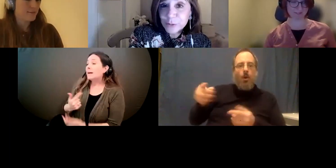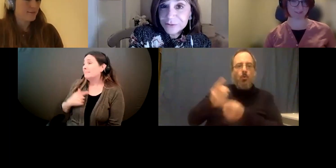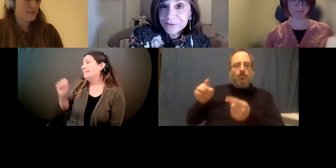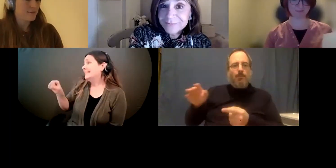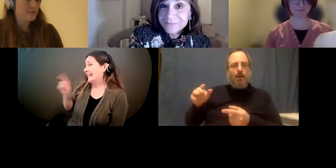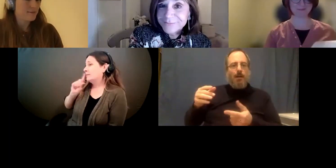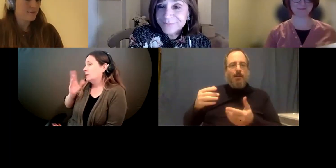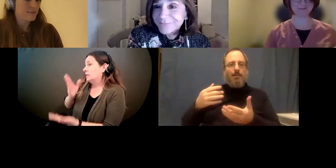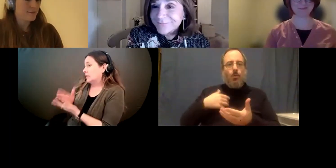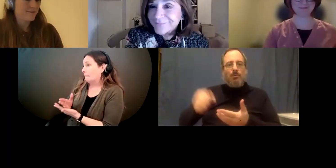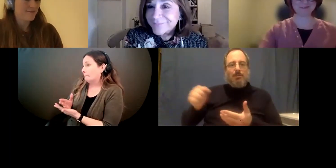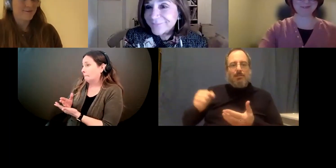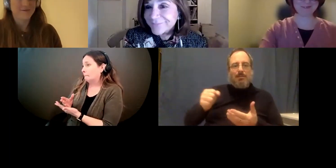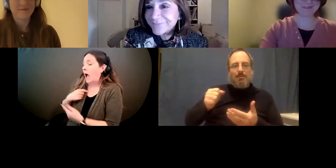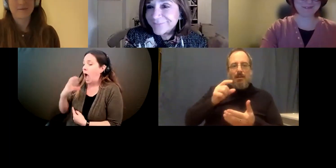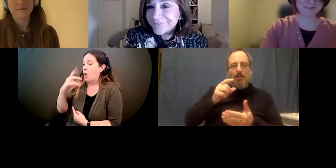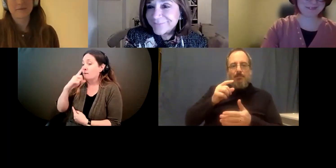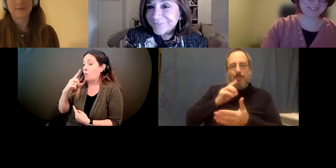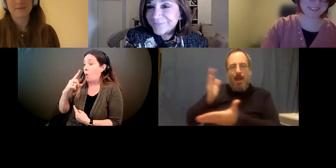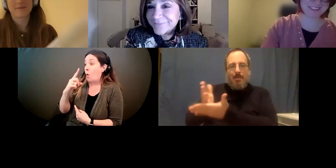of Brooklyn.